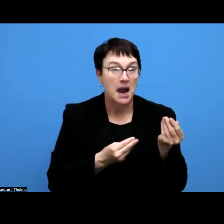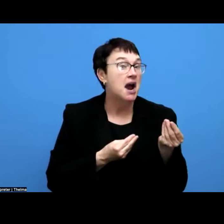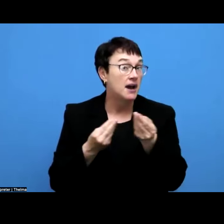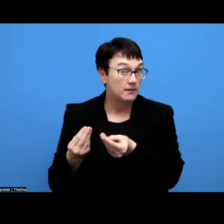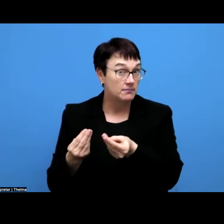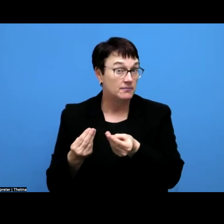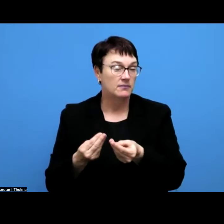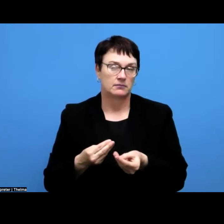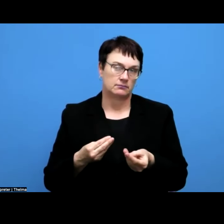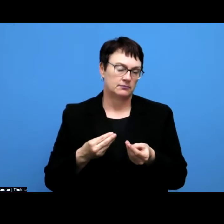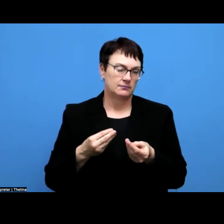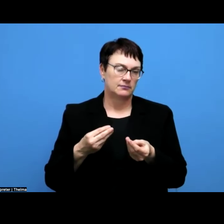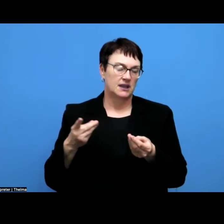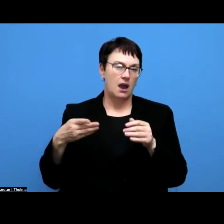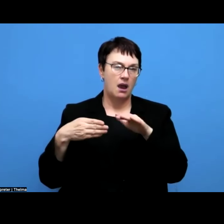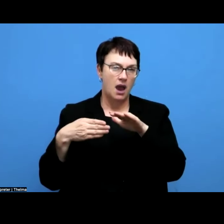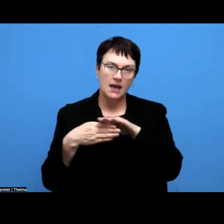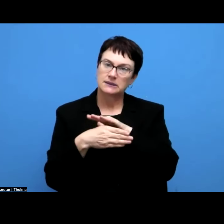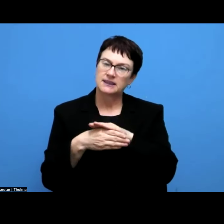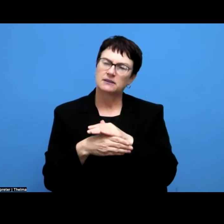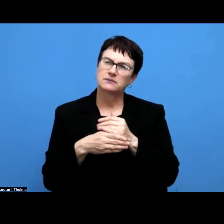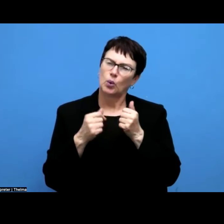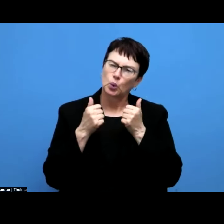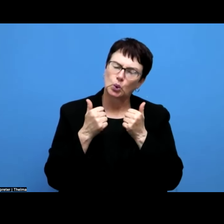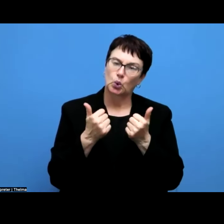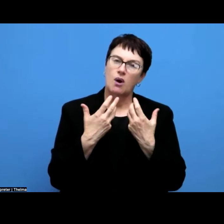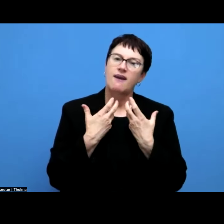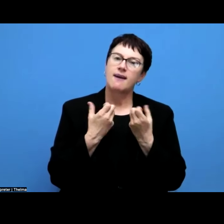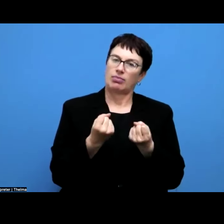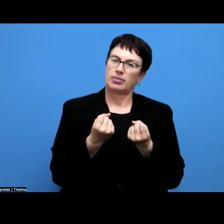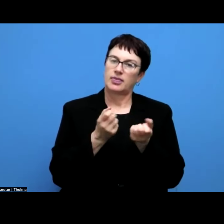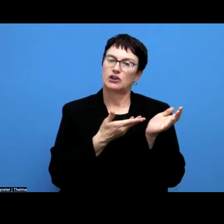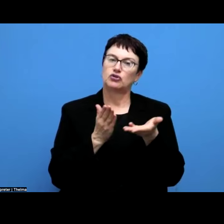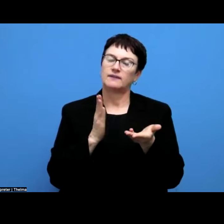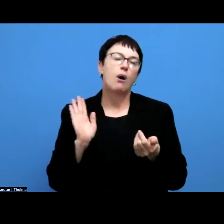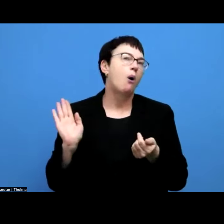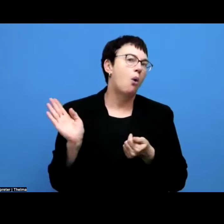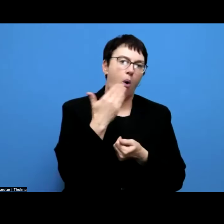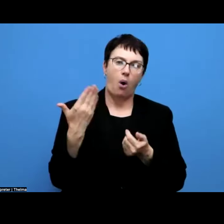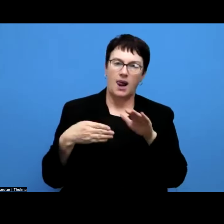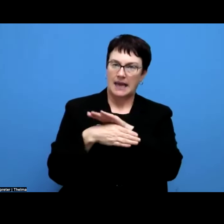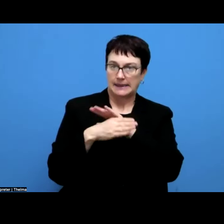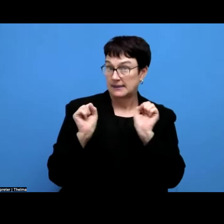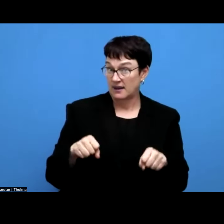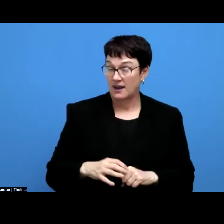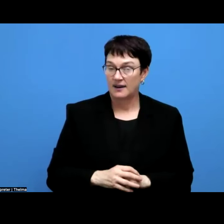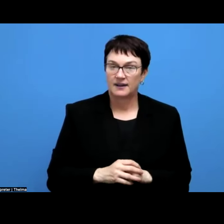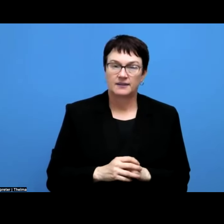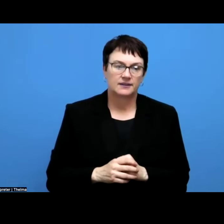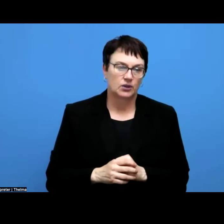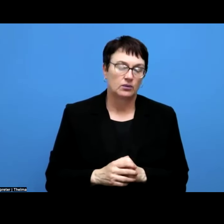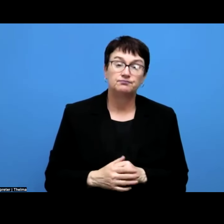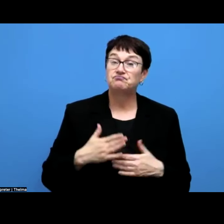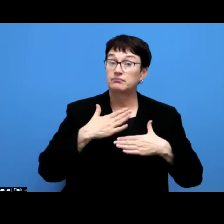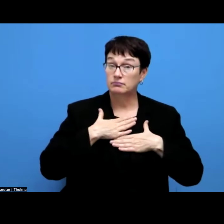access for quality health for all. Kenya, we were privileged to start the 80 scale project. We